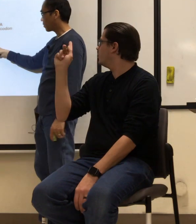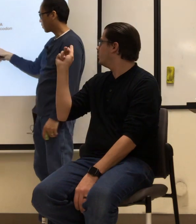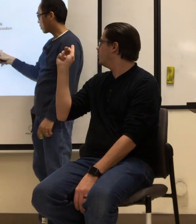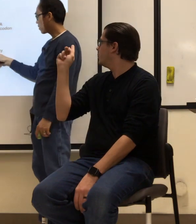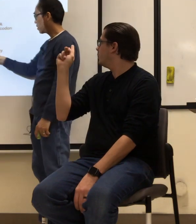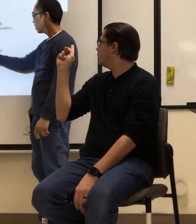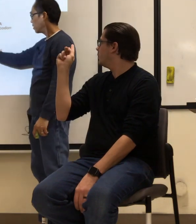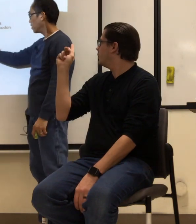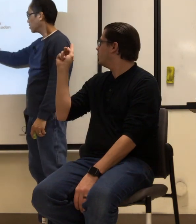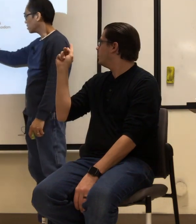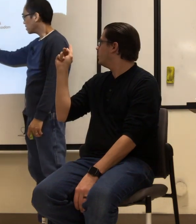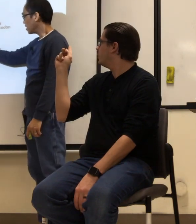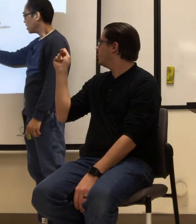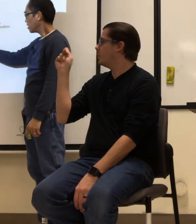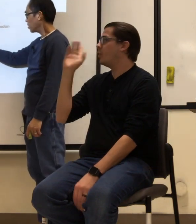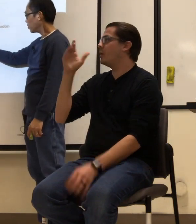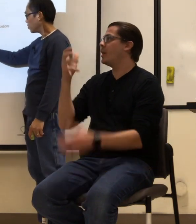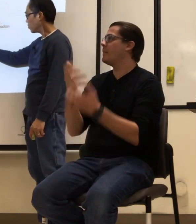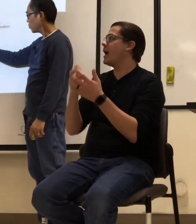match with